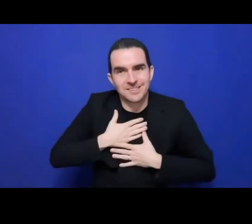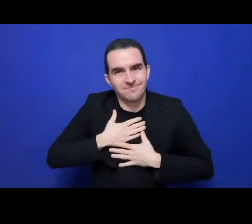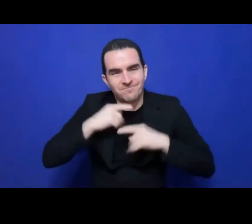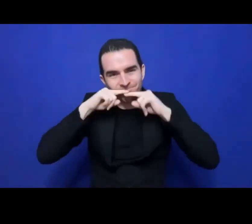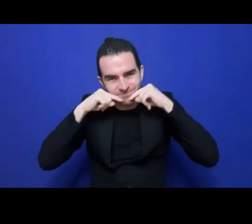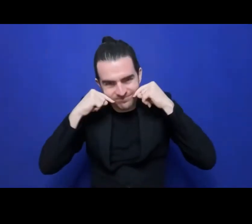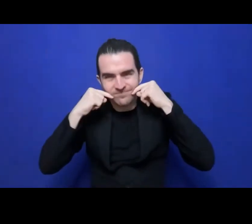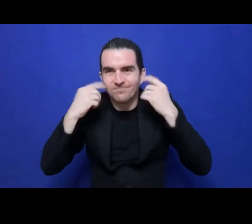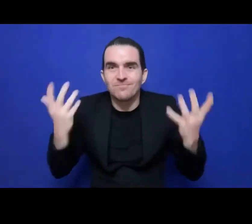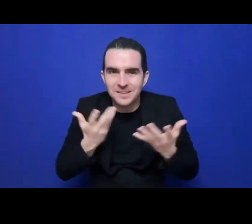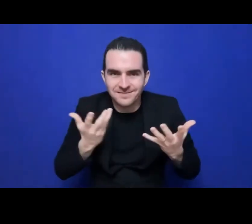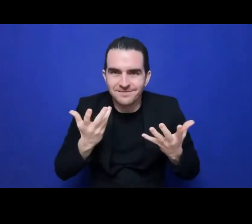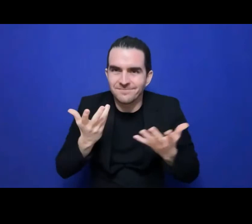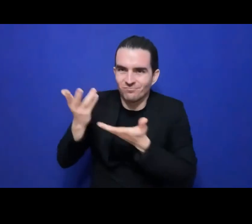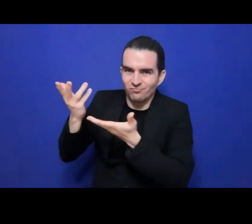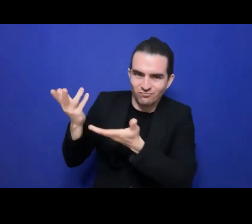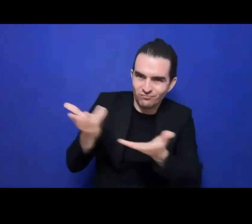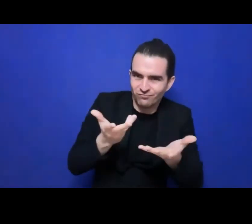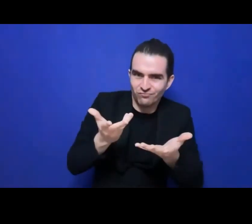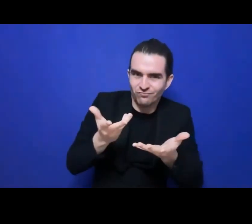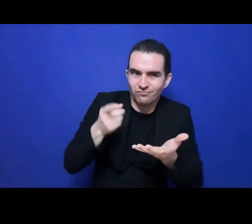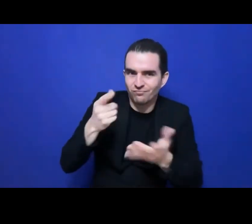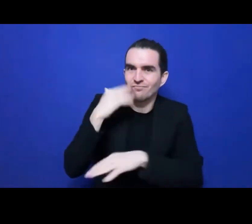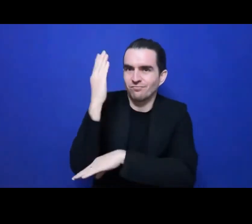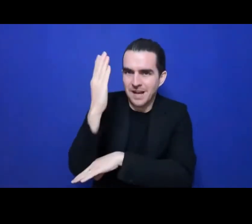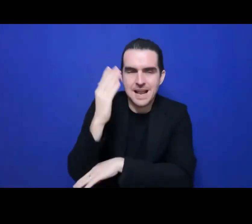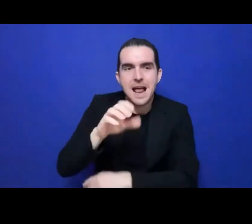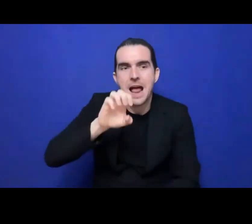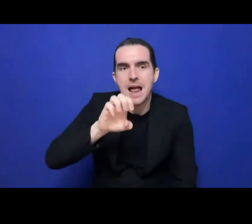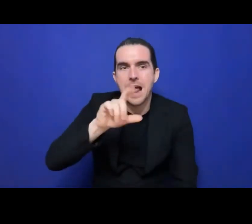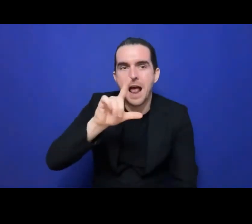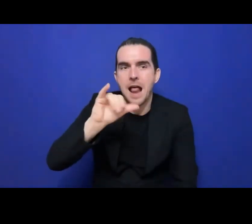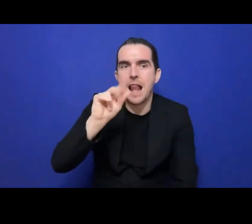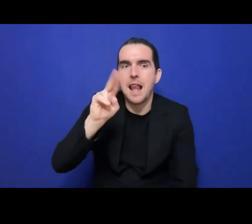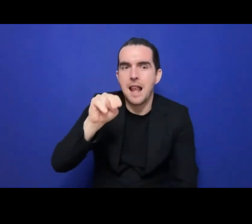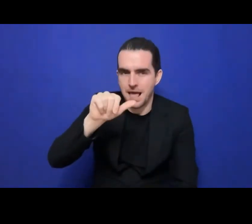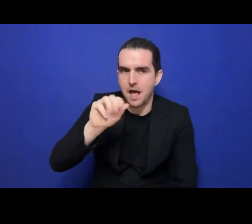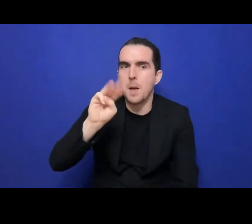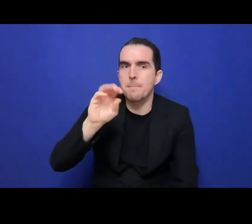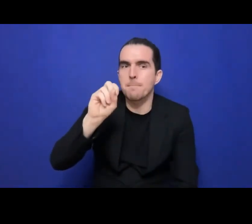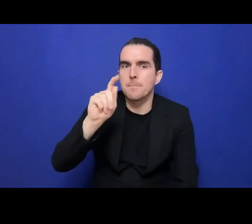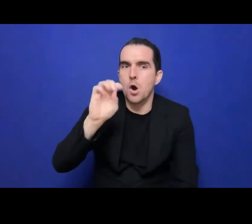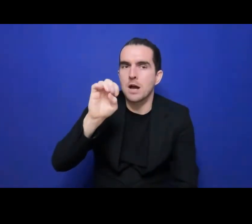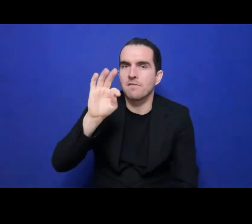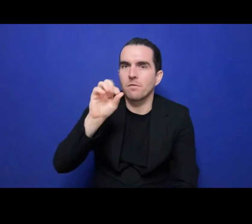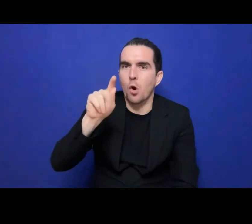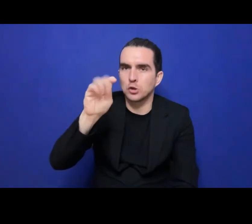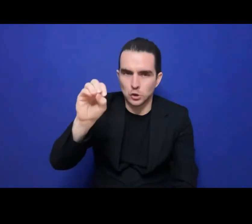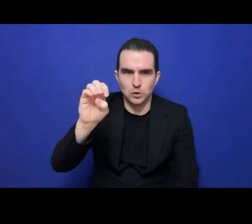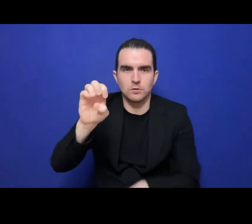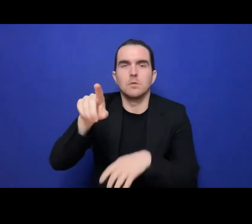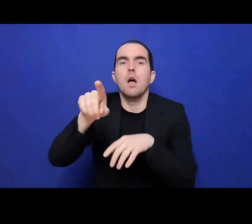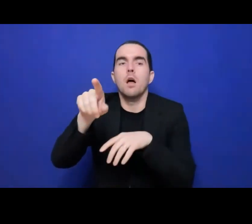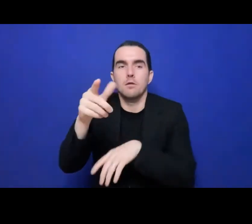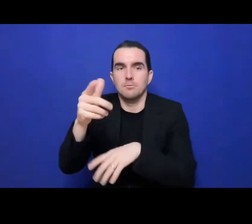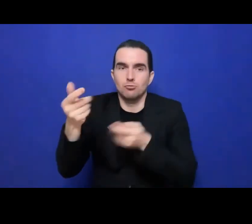to moderate today's panel. Eliana is Director of Special Projects at Global Health Council and a